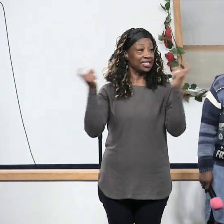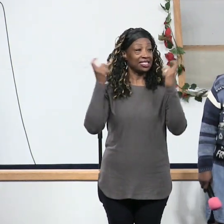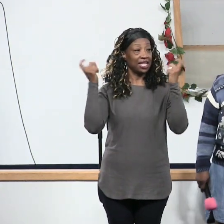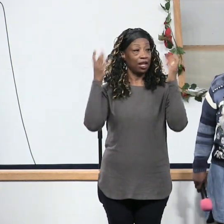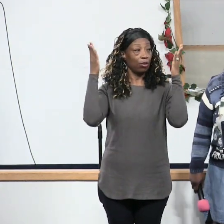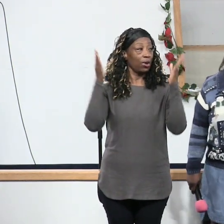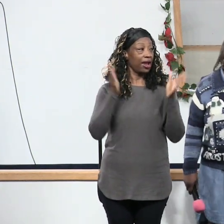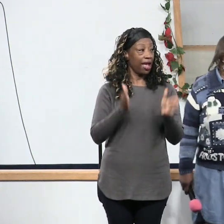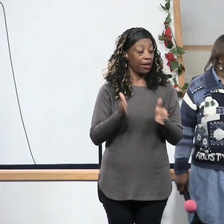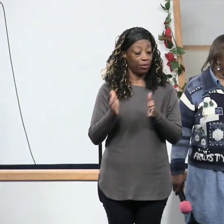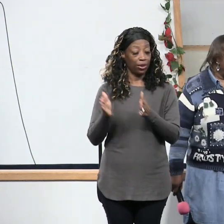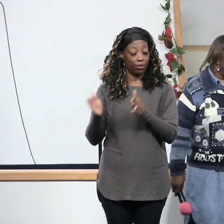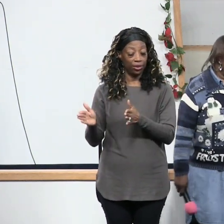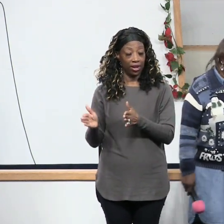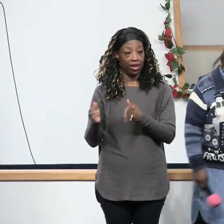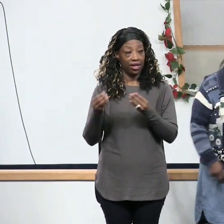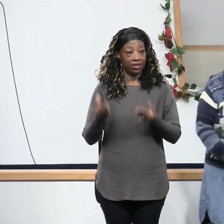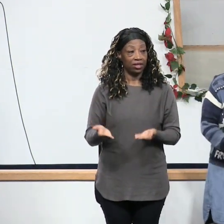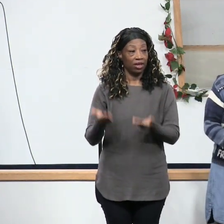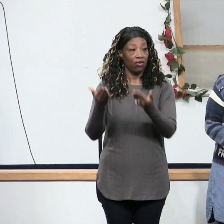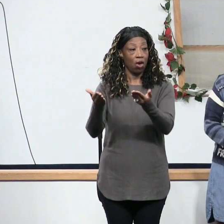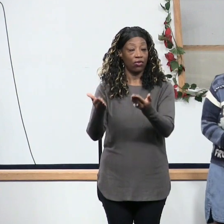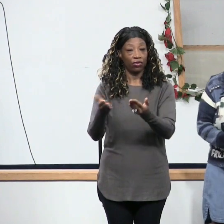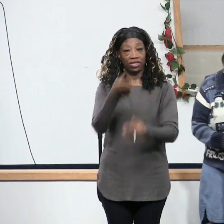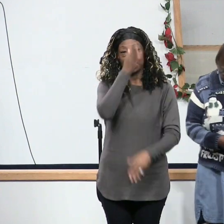and prepare to give offerings unto the Lord.